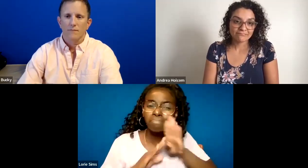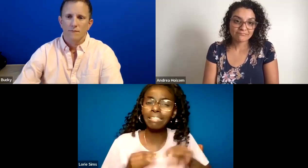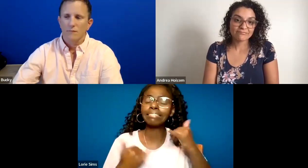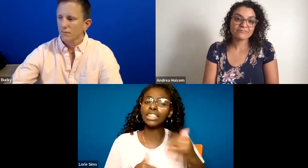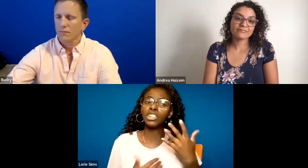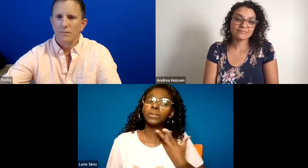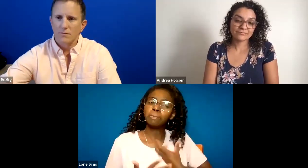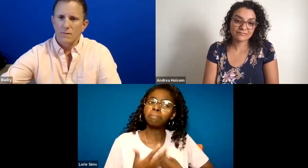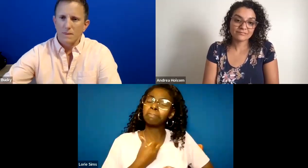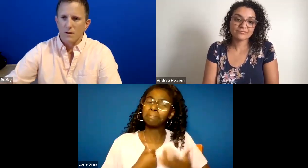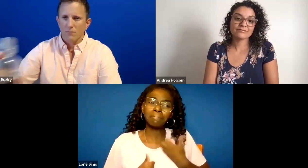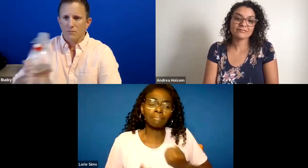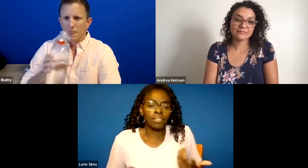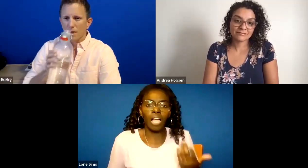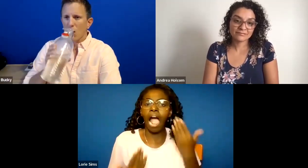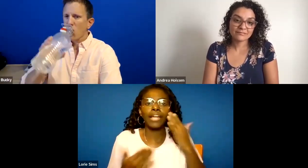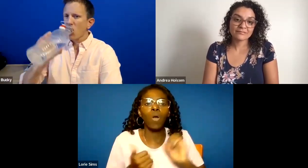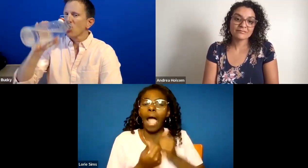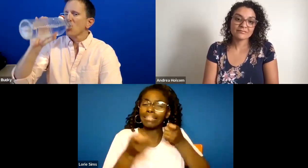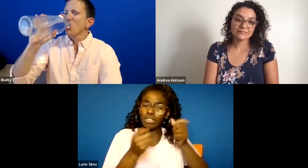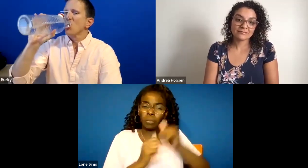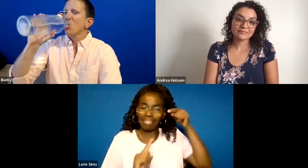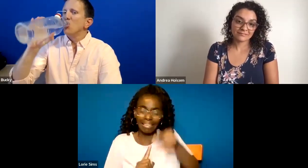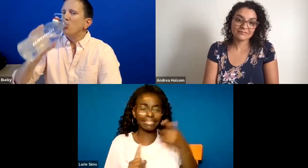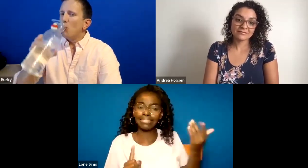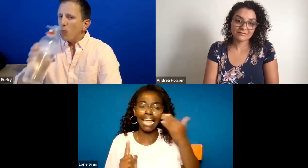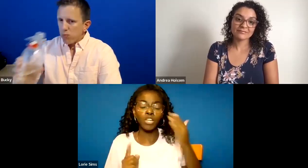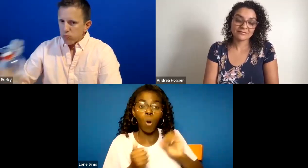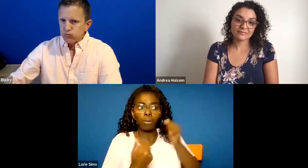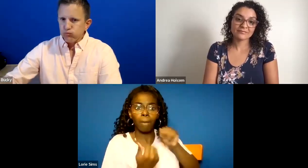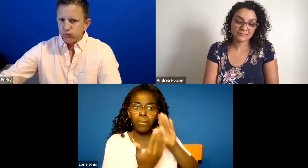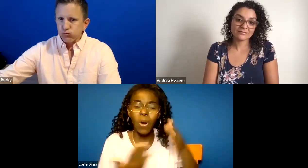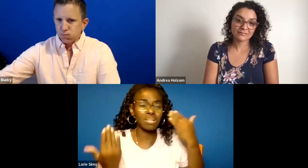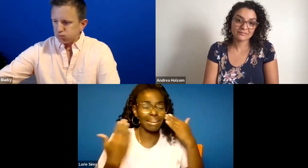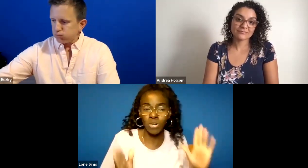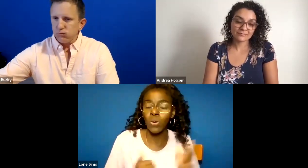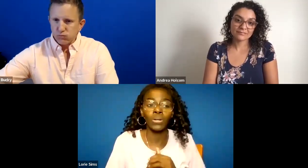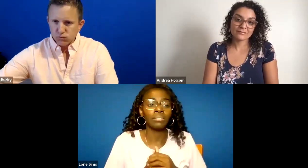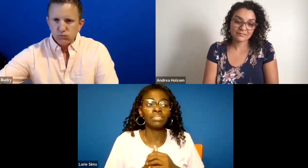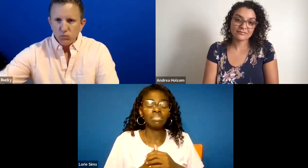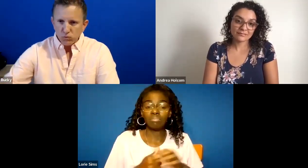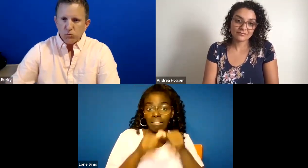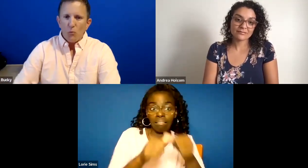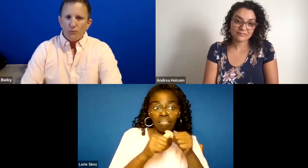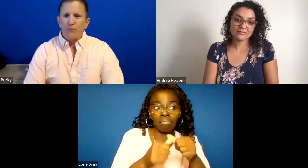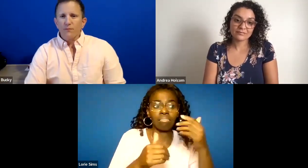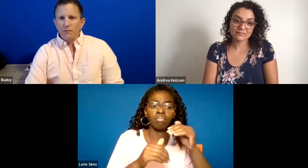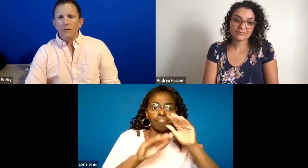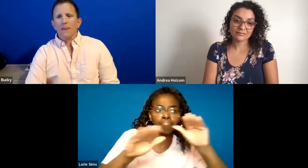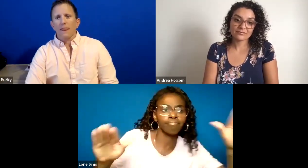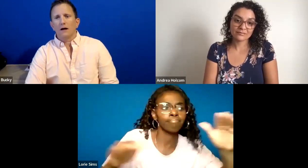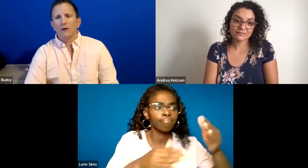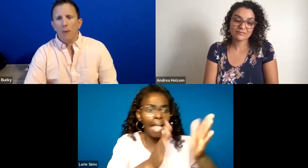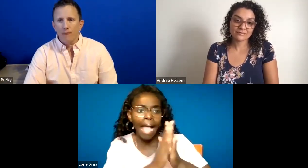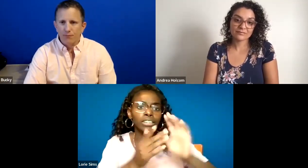still something that came up that frustrated me. And I felt that I had not addressed my true feelings with this assignment and the way